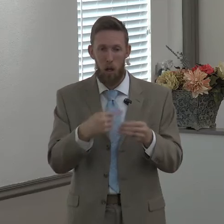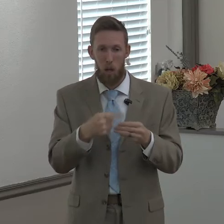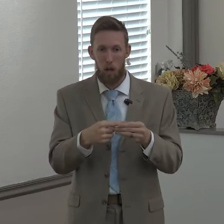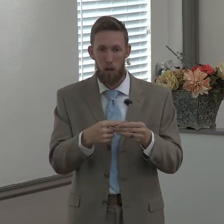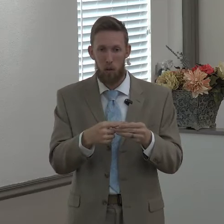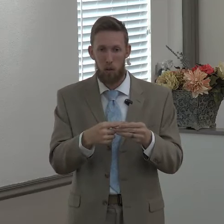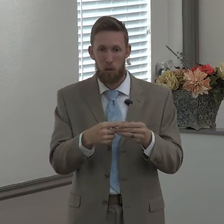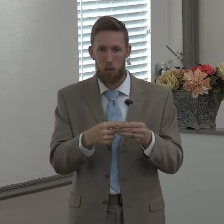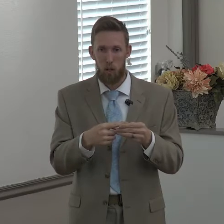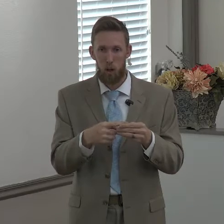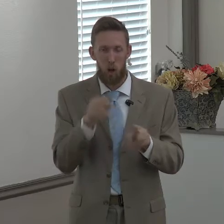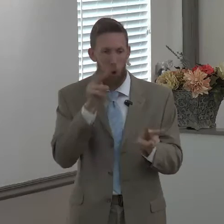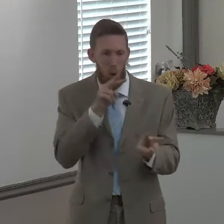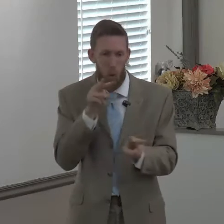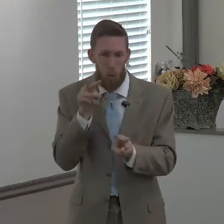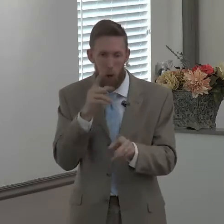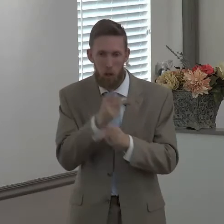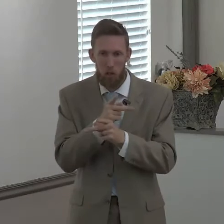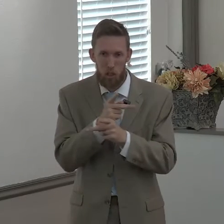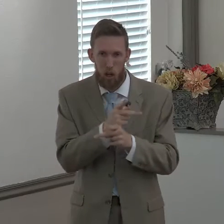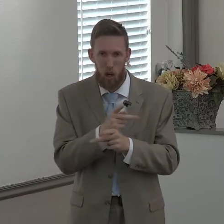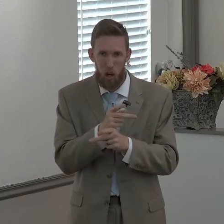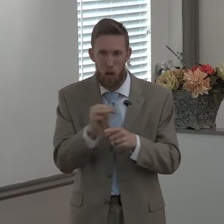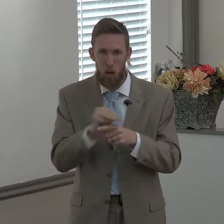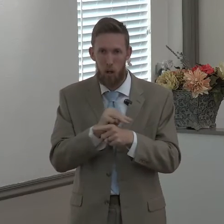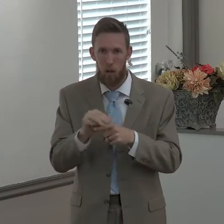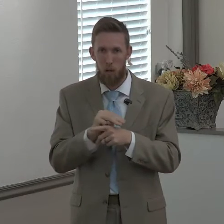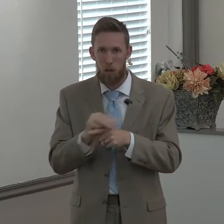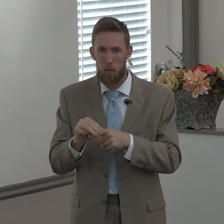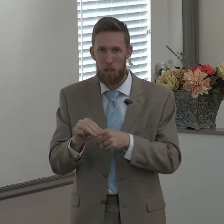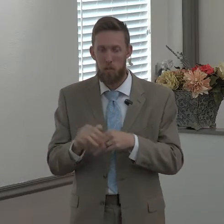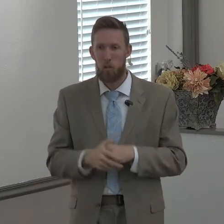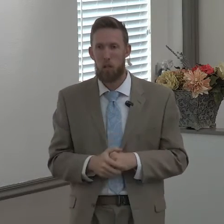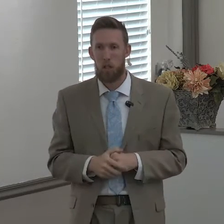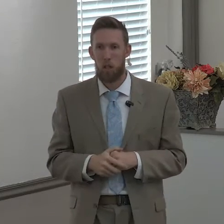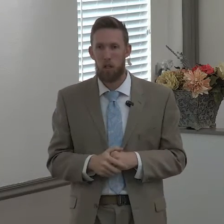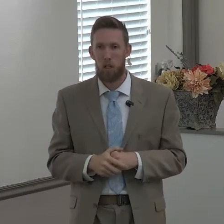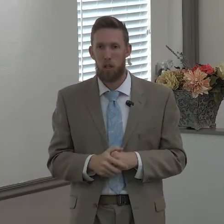prayer, very first thing that we look at is our watch care ministry.